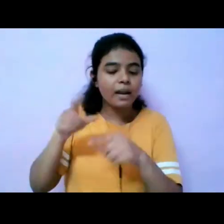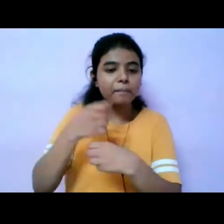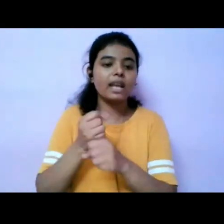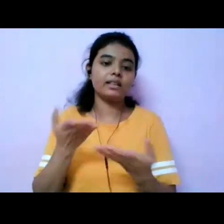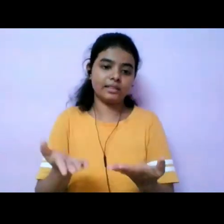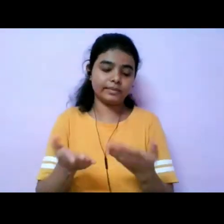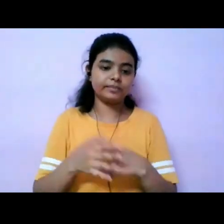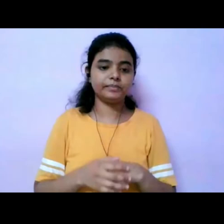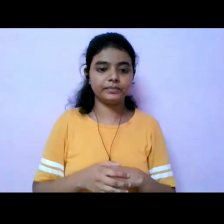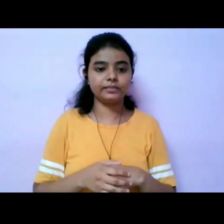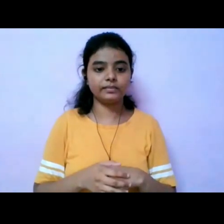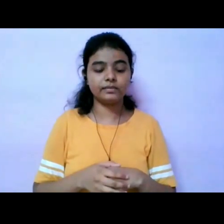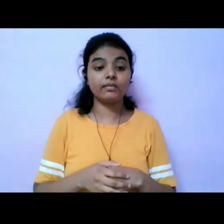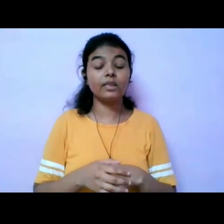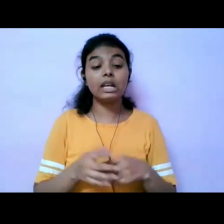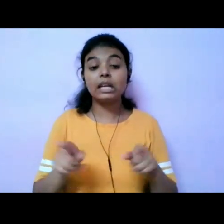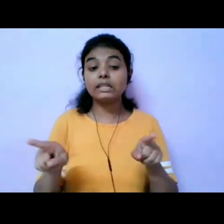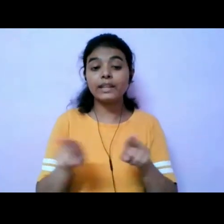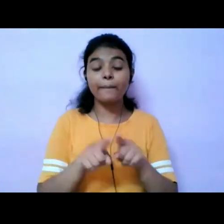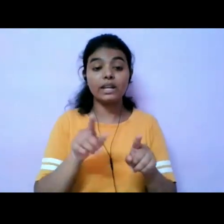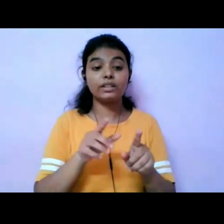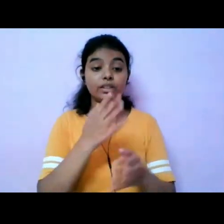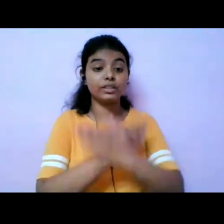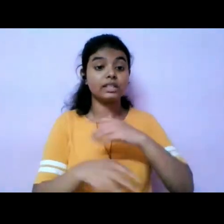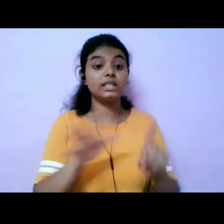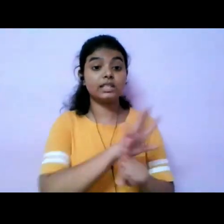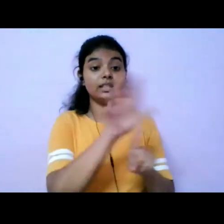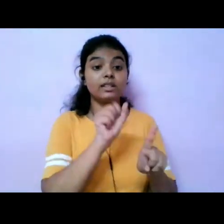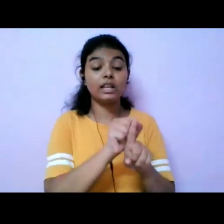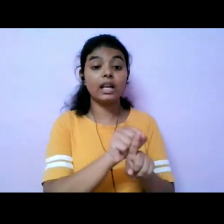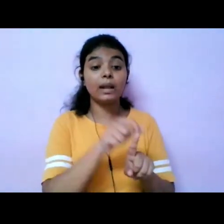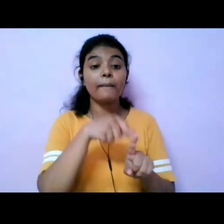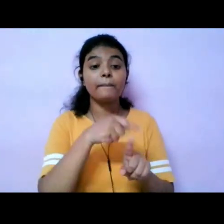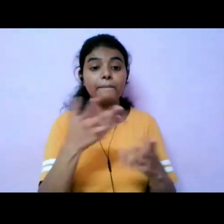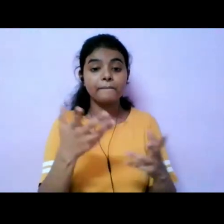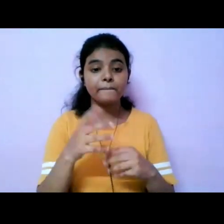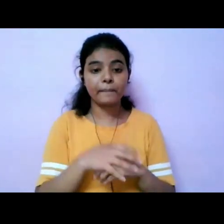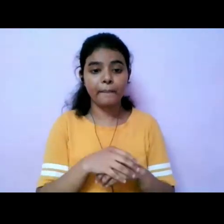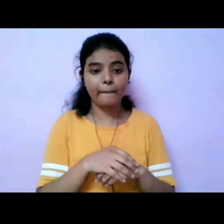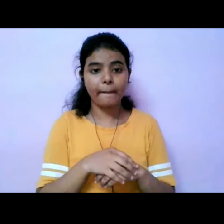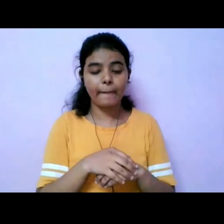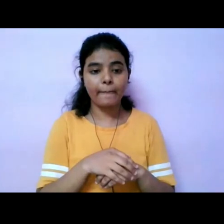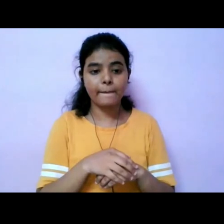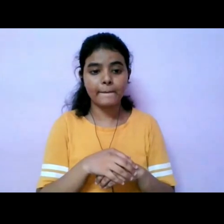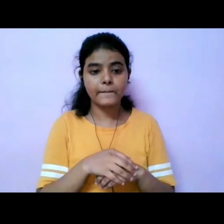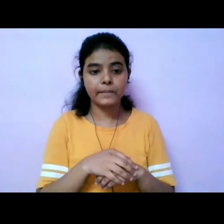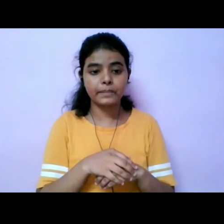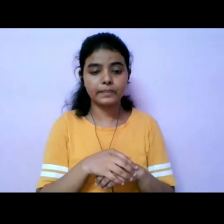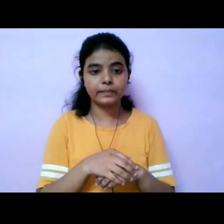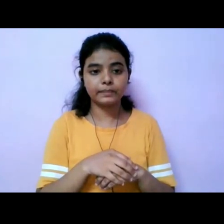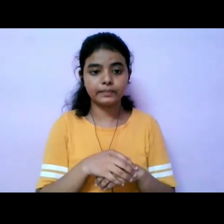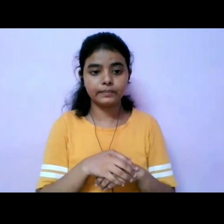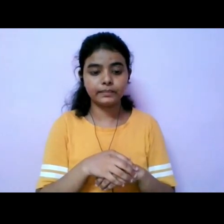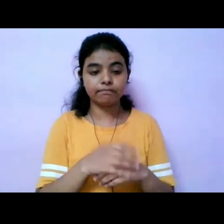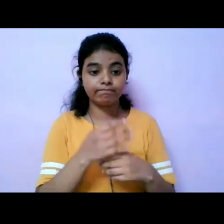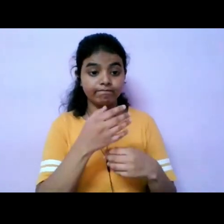And so disability culture is about making a better future and a better present